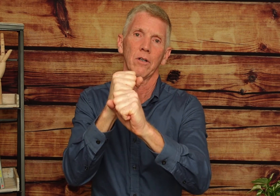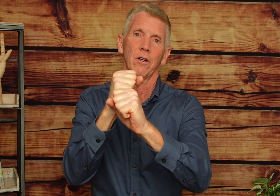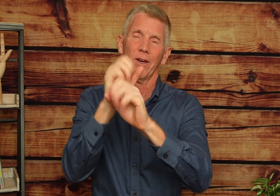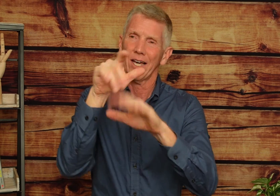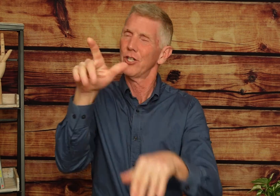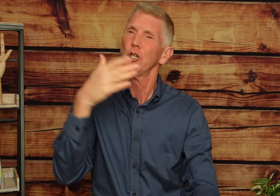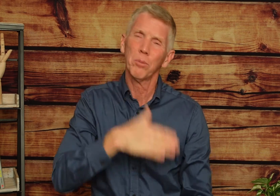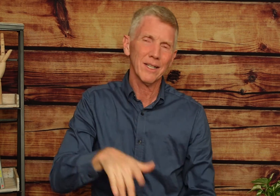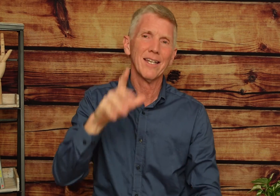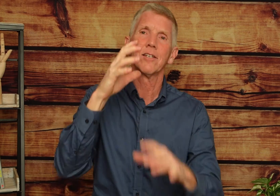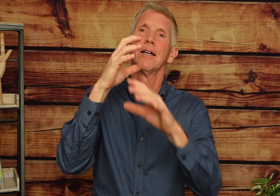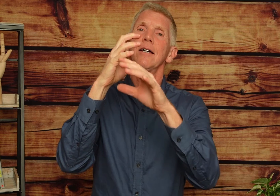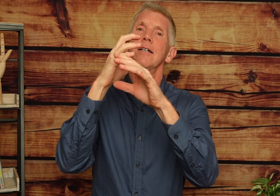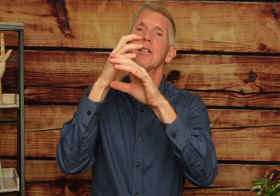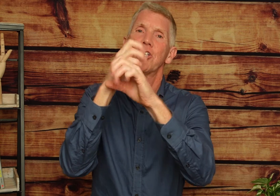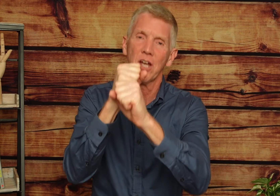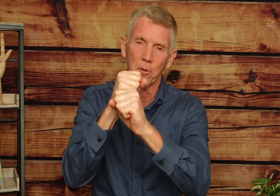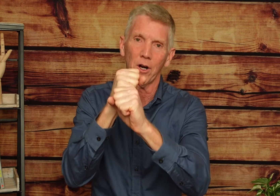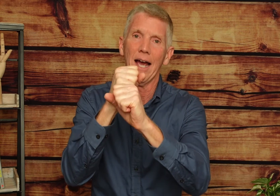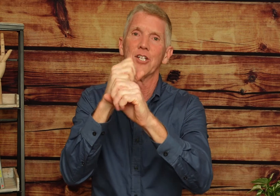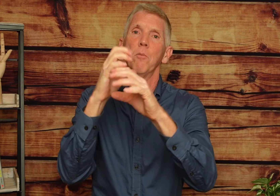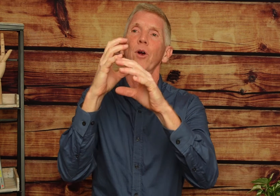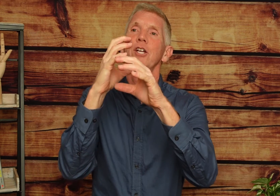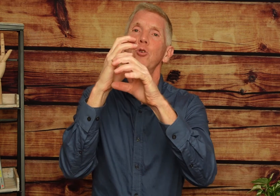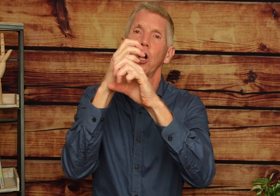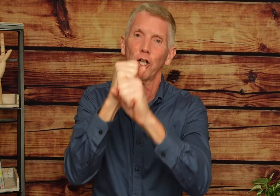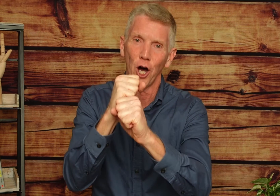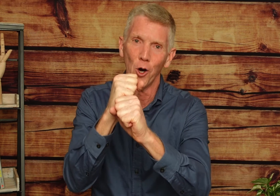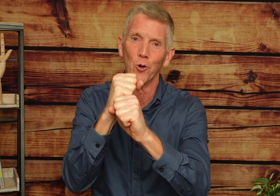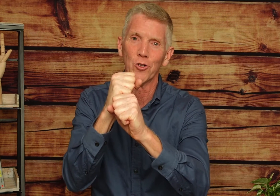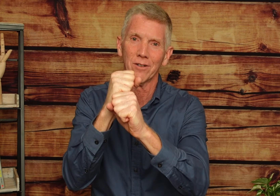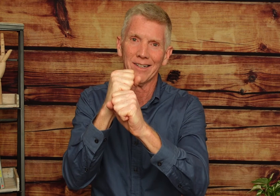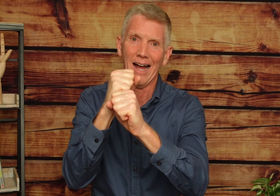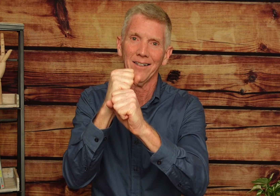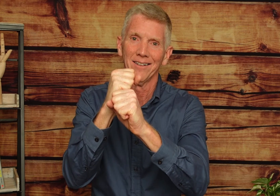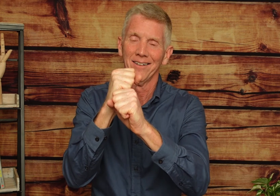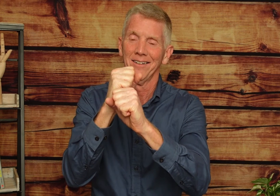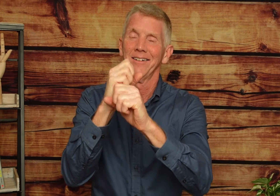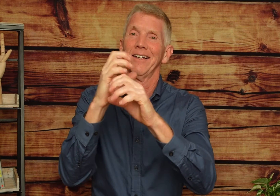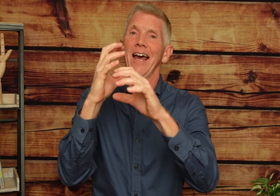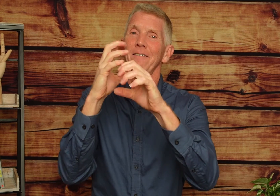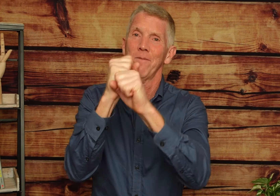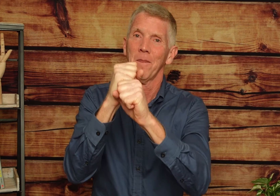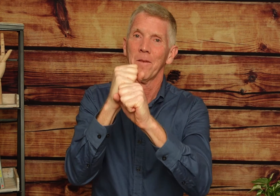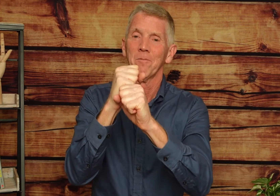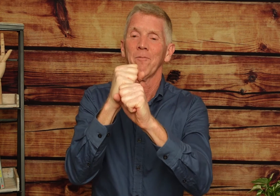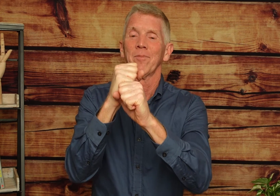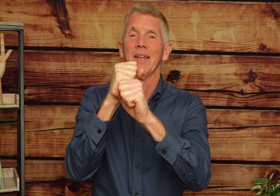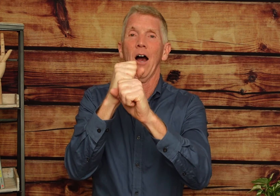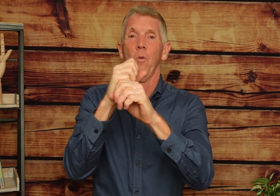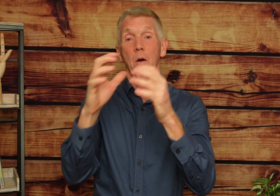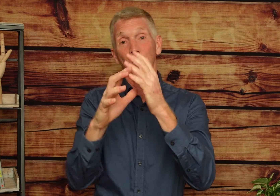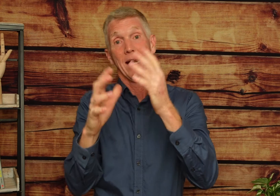Okay, could you please summarize, bring to a close? Got it? Okay. Now, while we're right